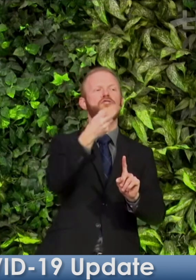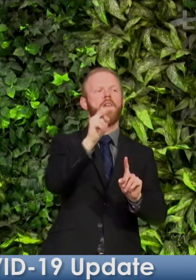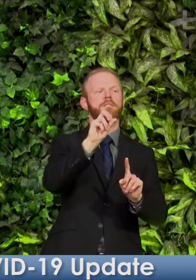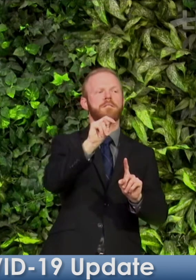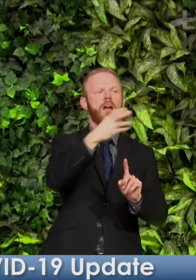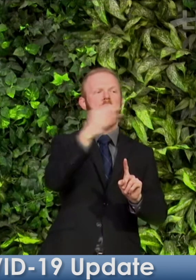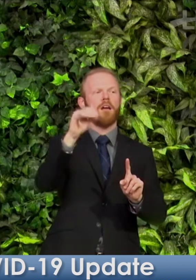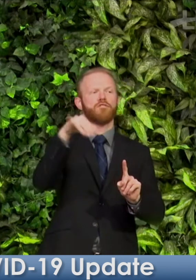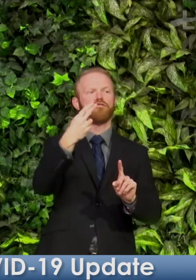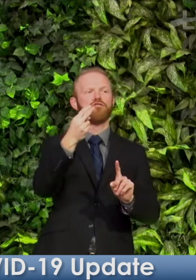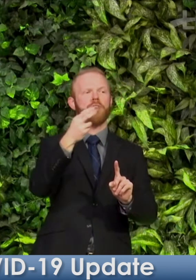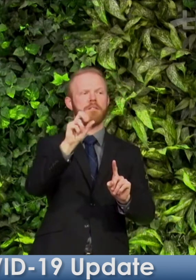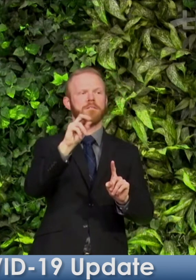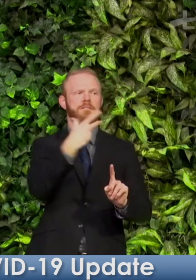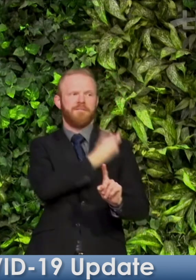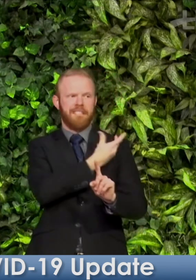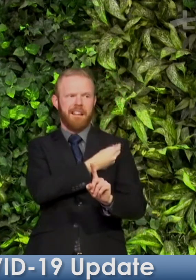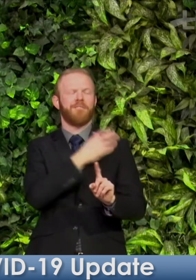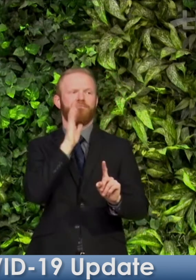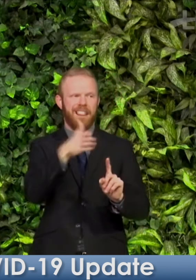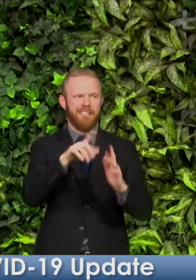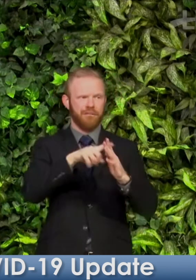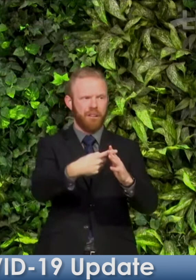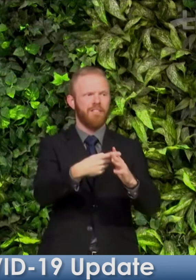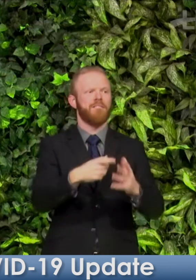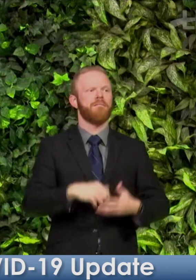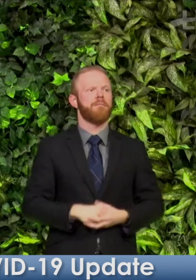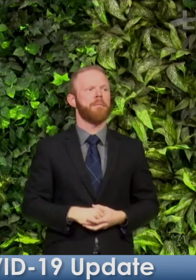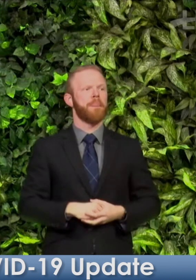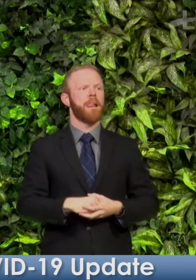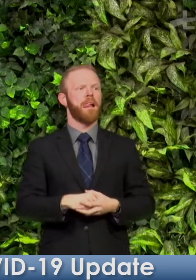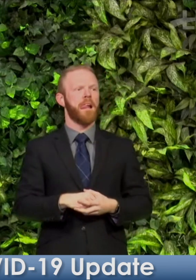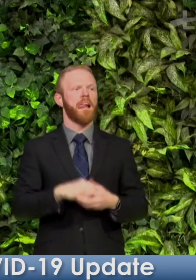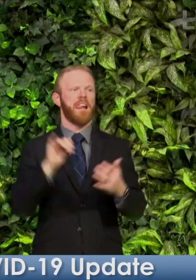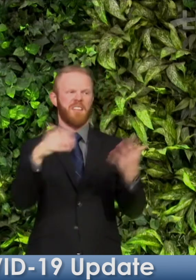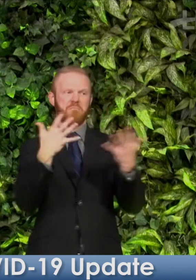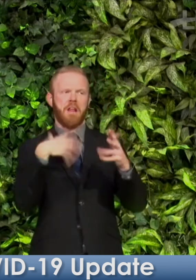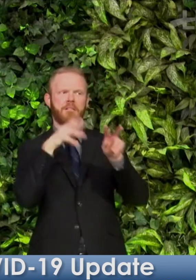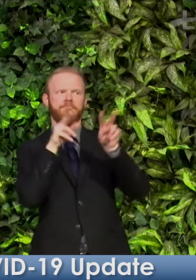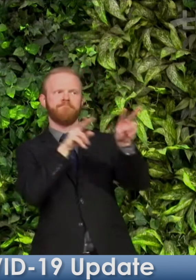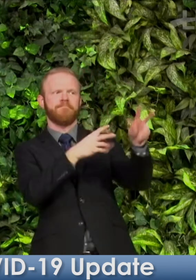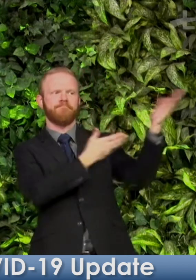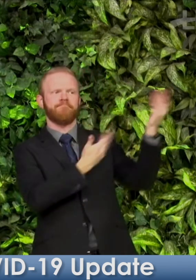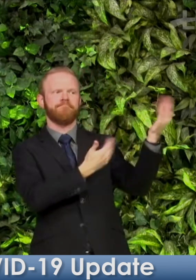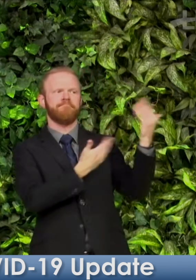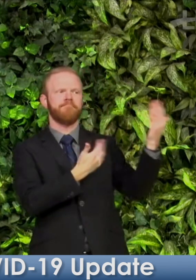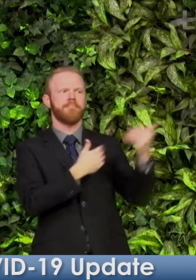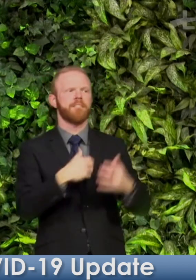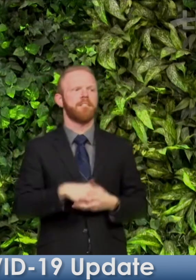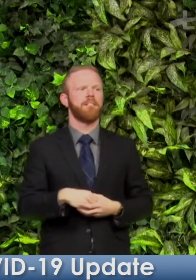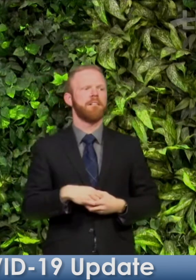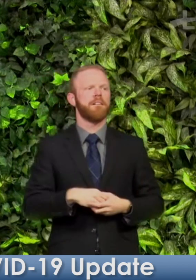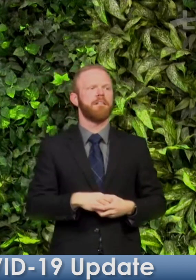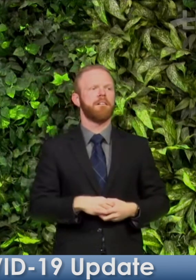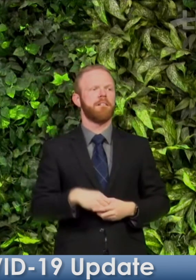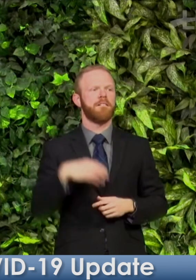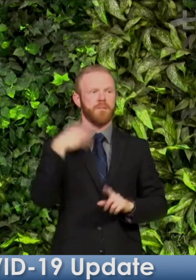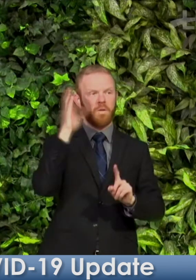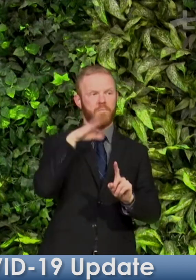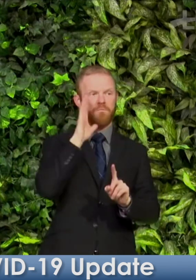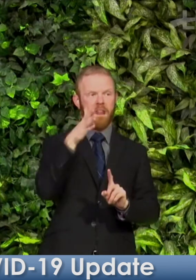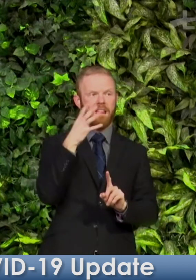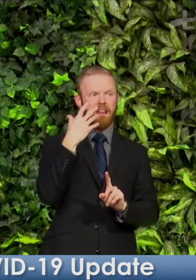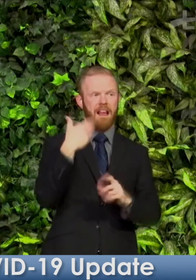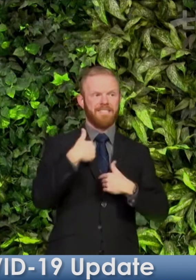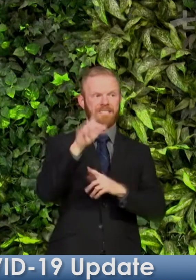March. Here's what I think we can look forward to. We know we're looking at 1.4 million vaccines this week, 1.5